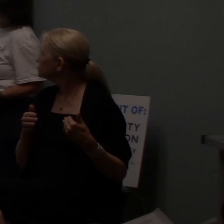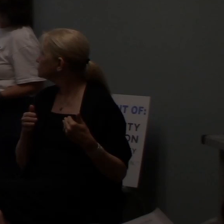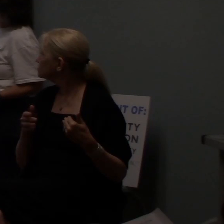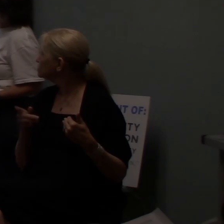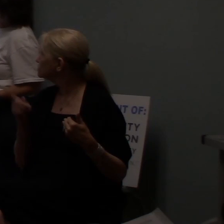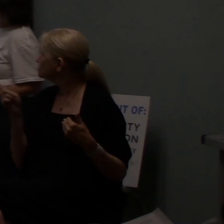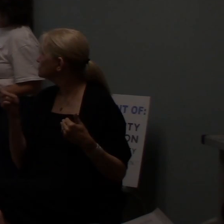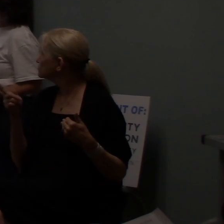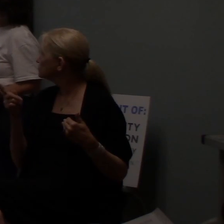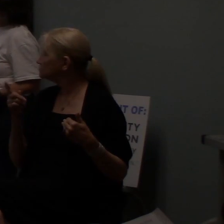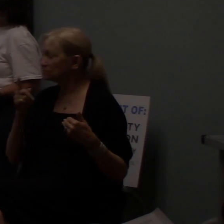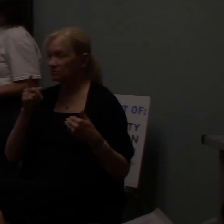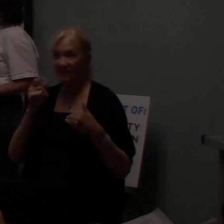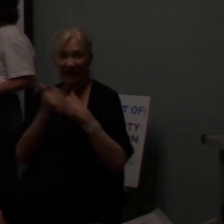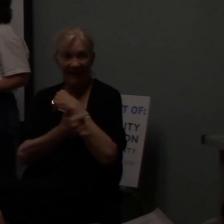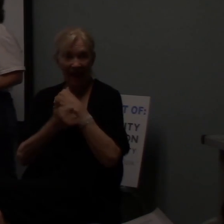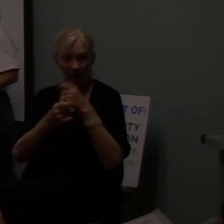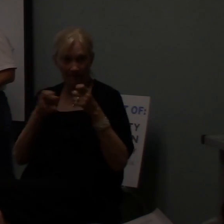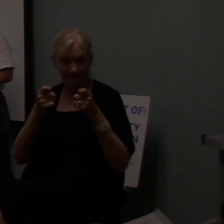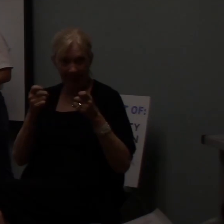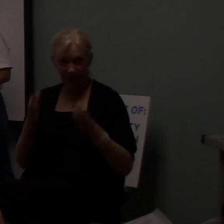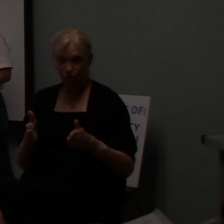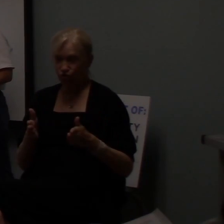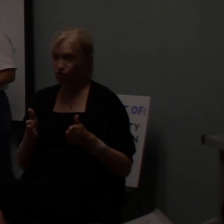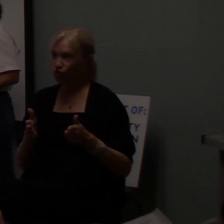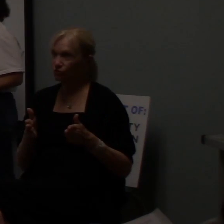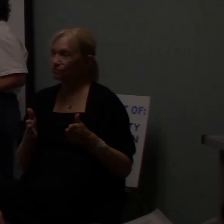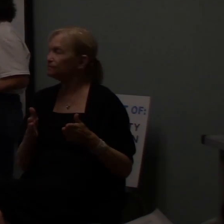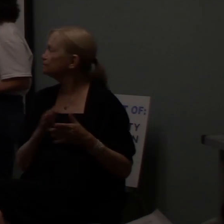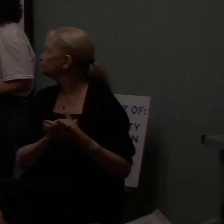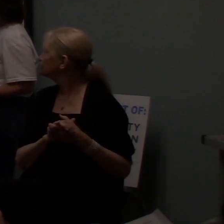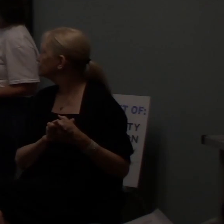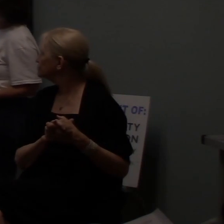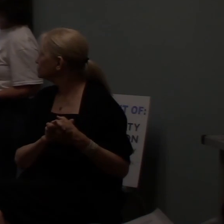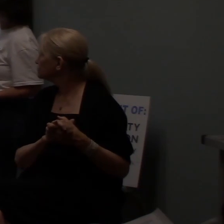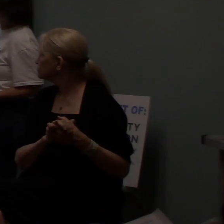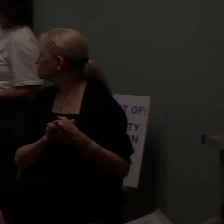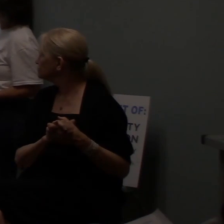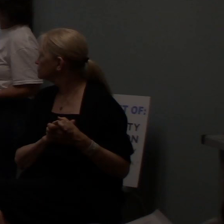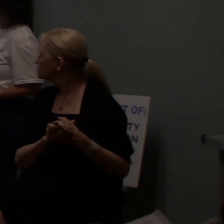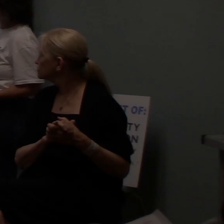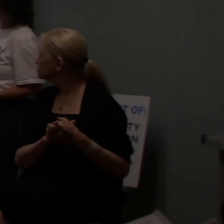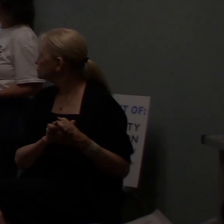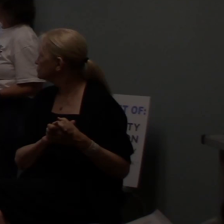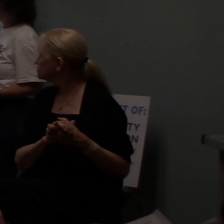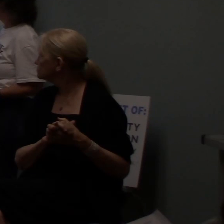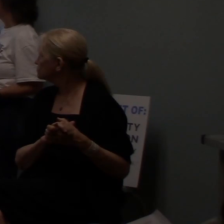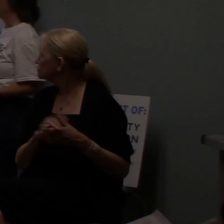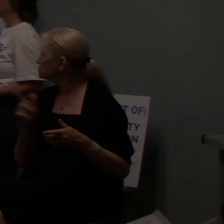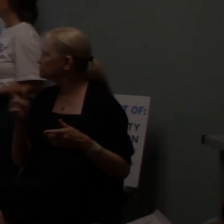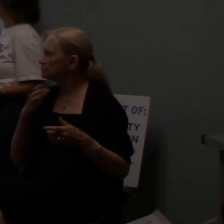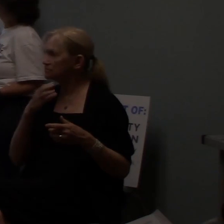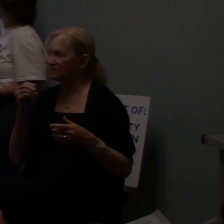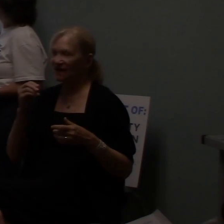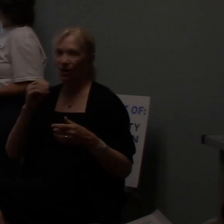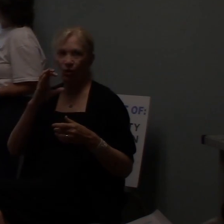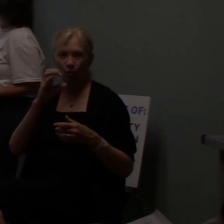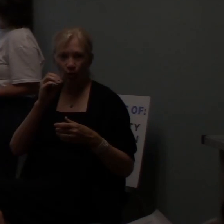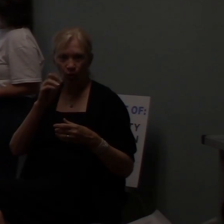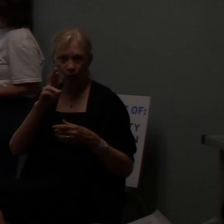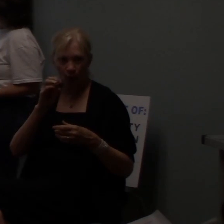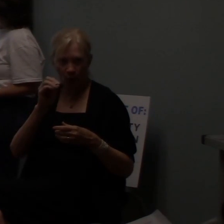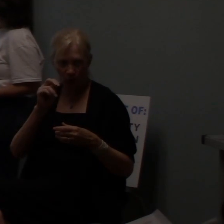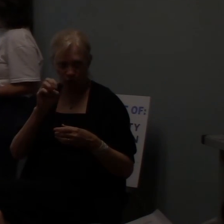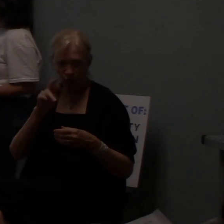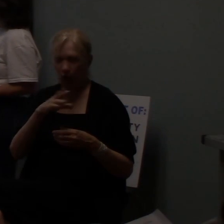county manager who appoints basically the treasurer, the person who does the treasurer work, and they appoint a coroner and a surveyor, as I